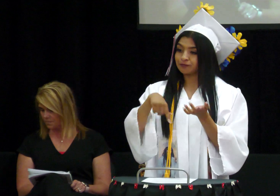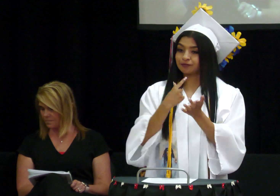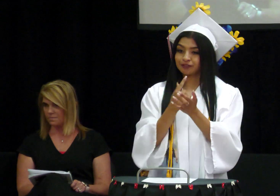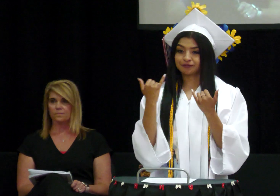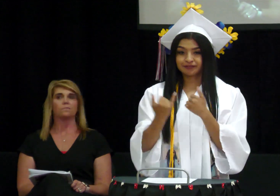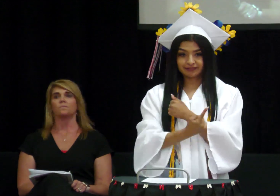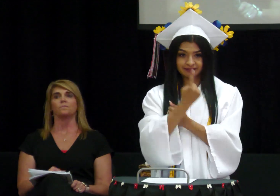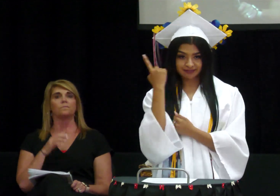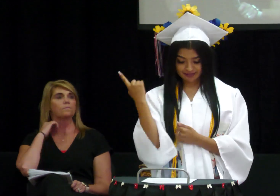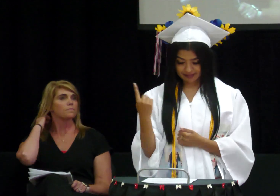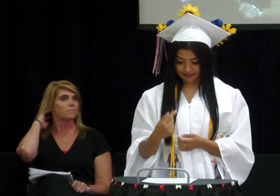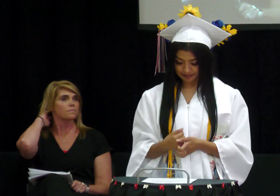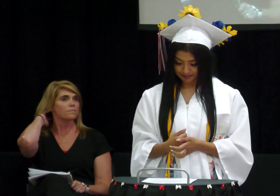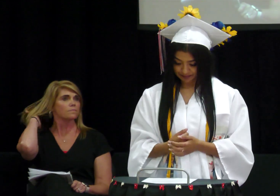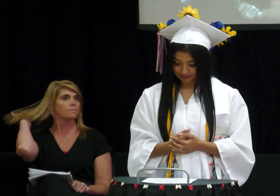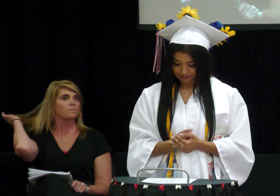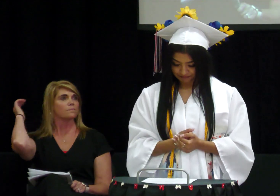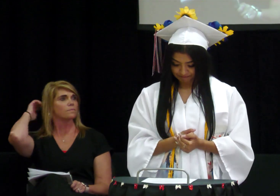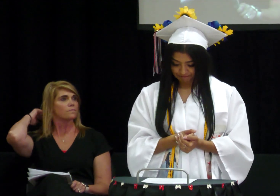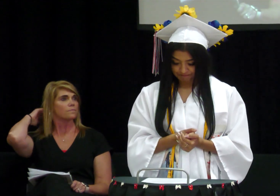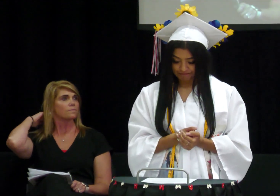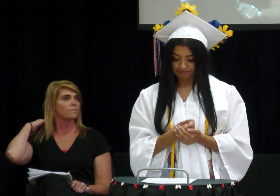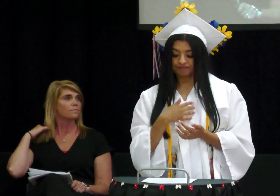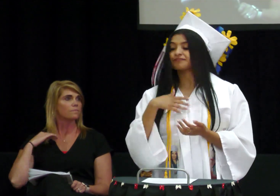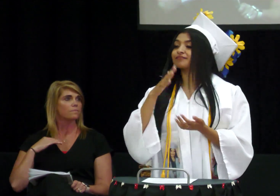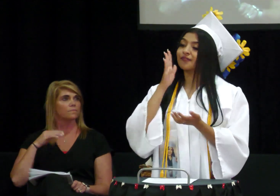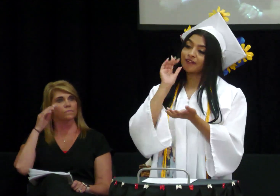Everyone has made an impact on the seniors here today.